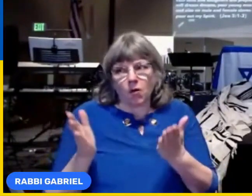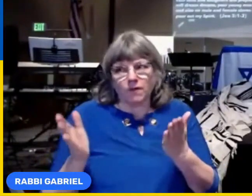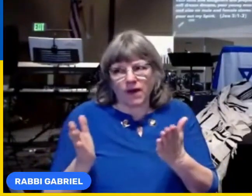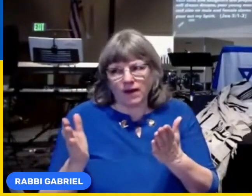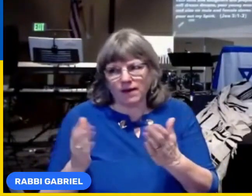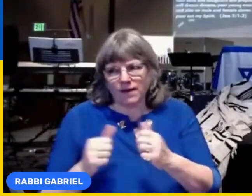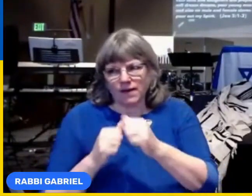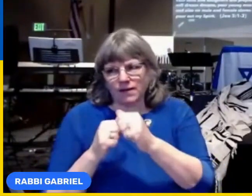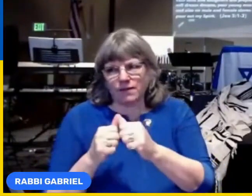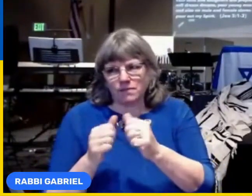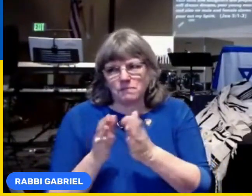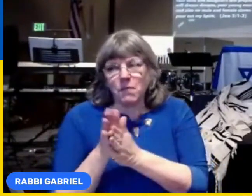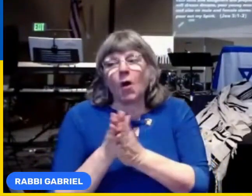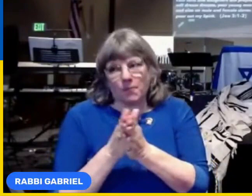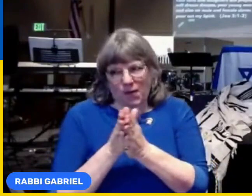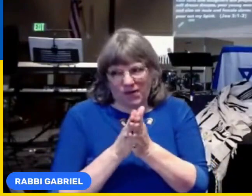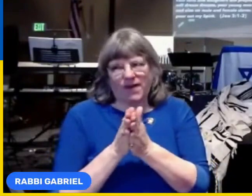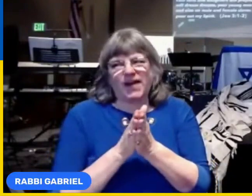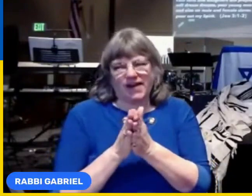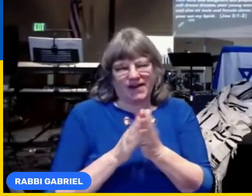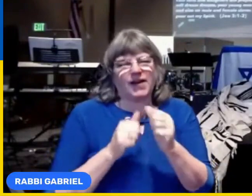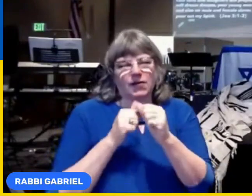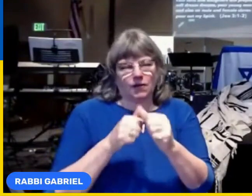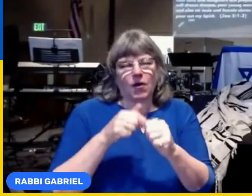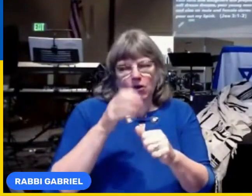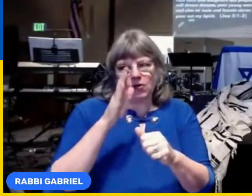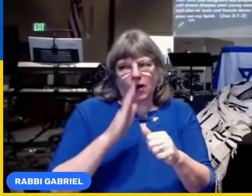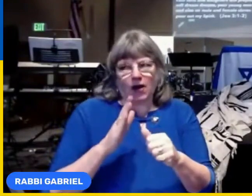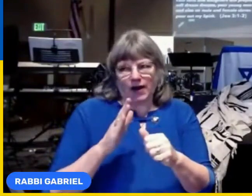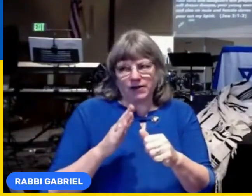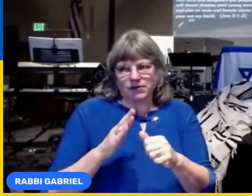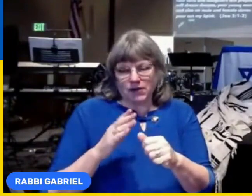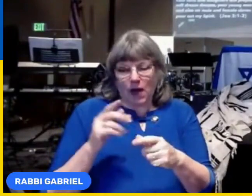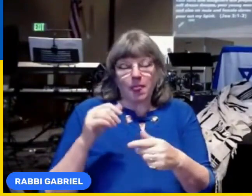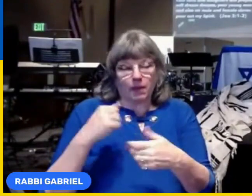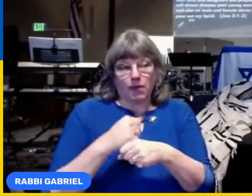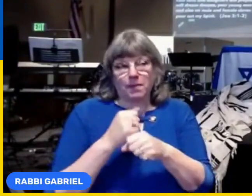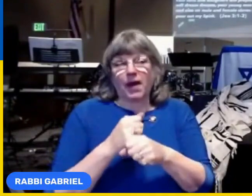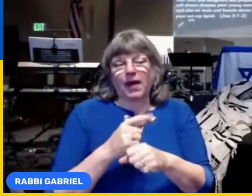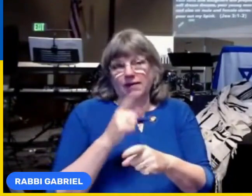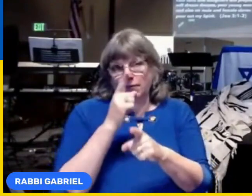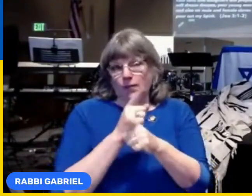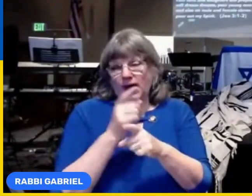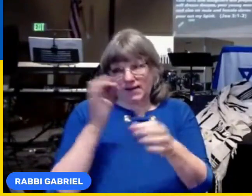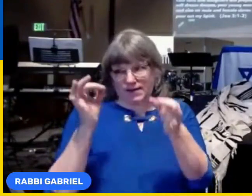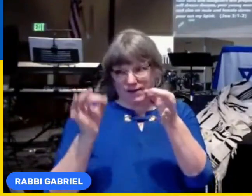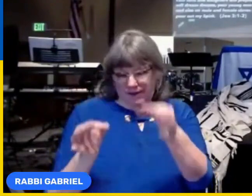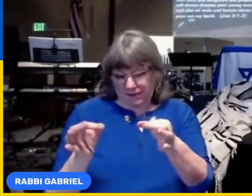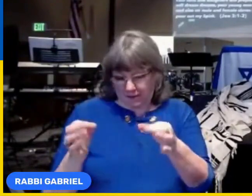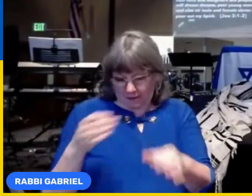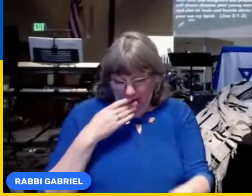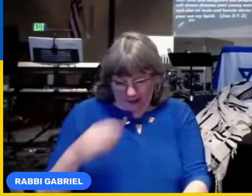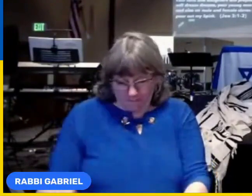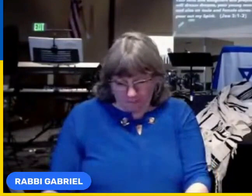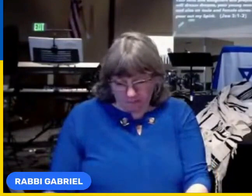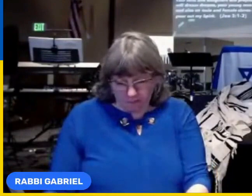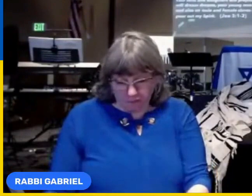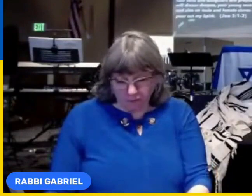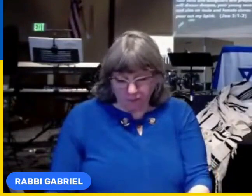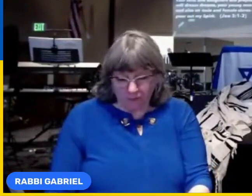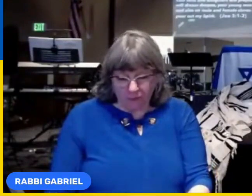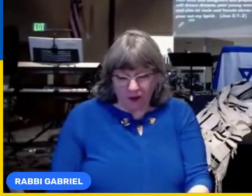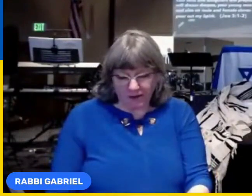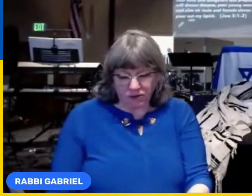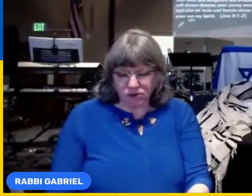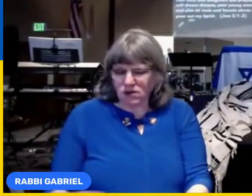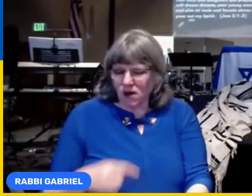to hear the voice that speaks in the desert. And we say, well, I want to do what the Torah says. How